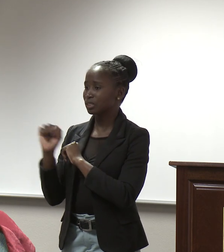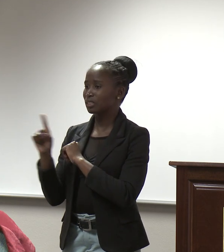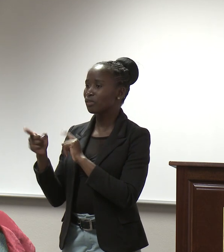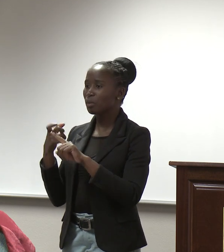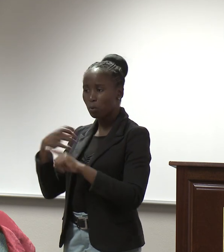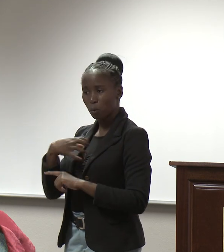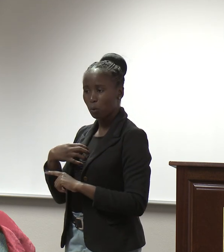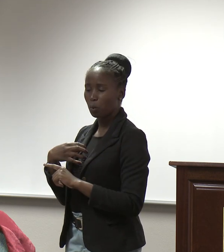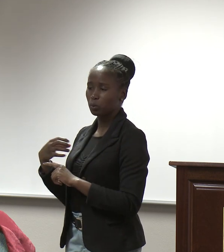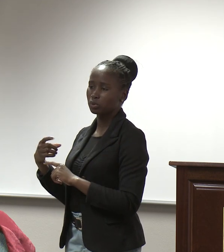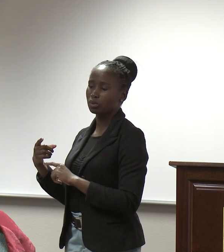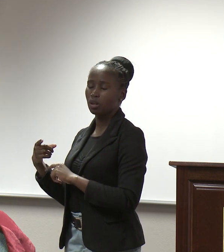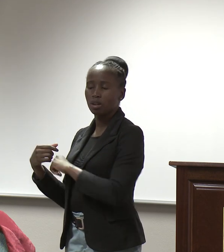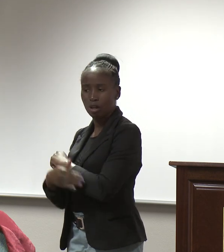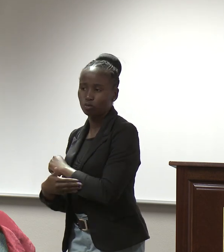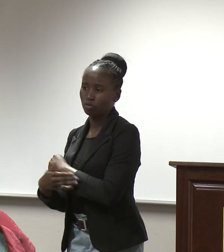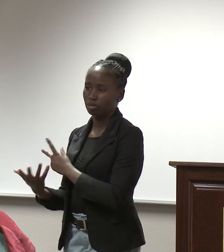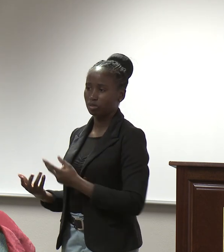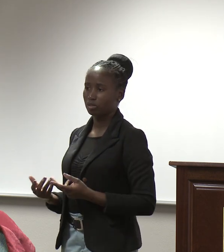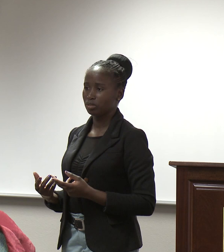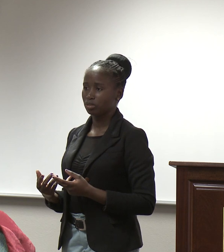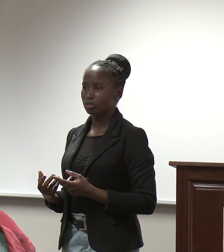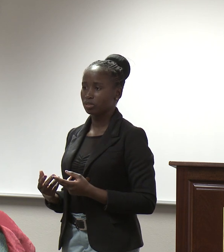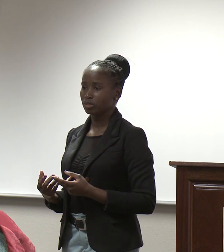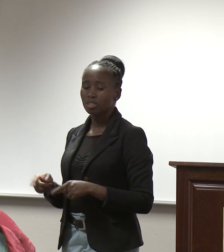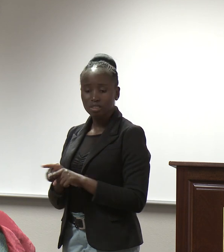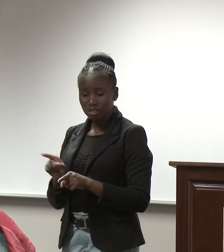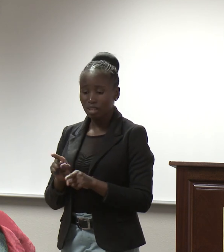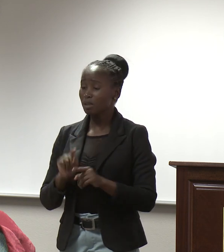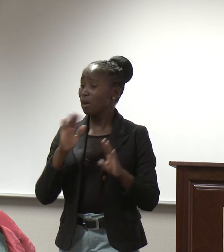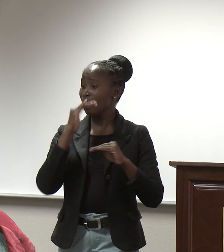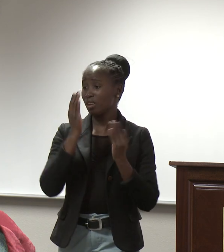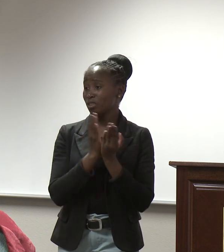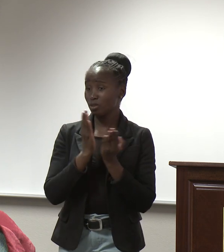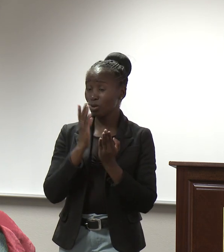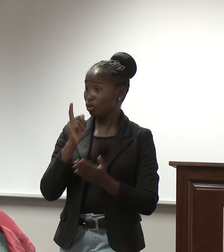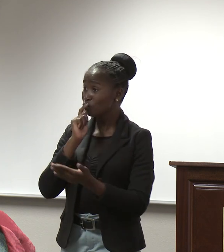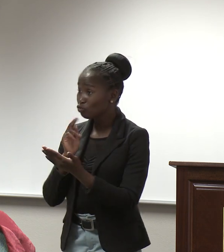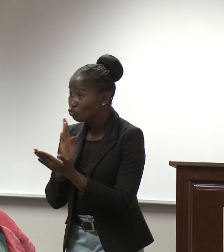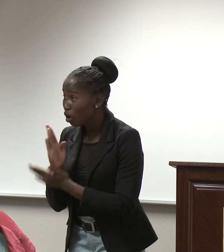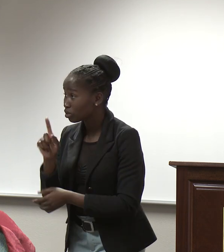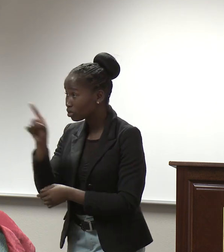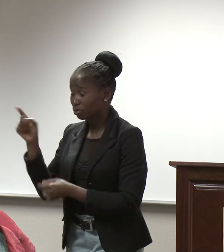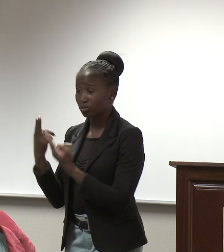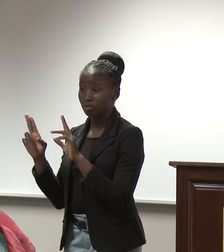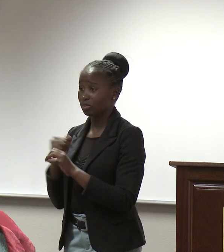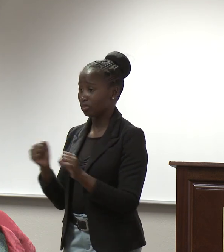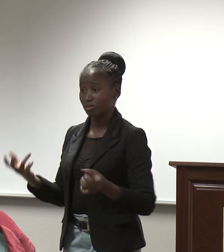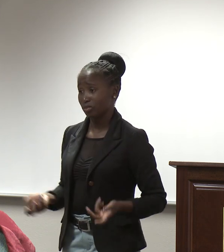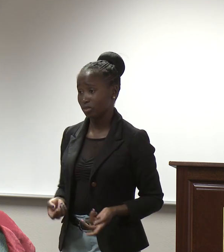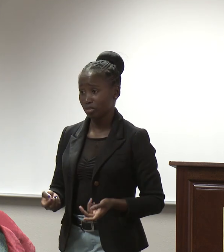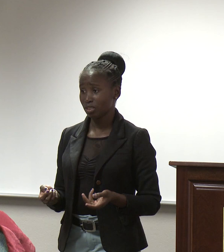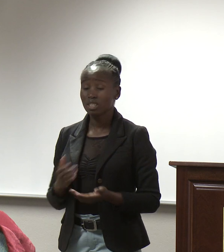countries. Sometimes even high school, they don't trust that university. They go to the global universities, to the